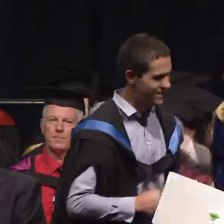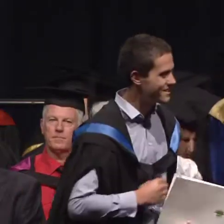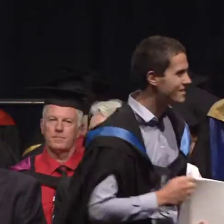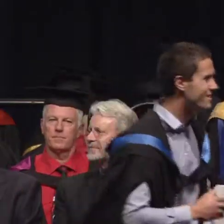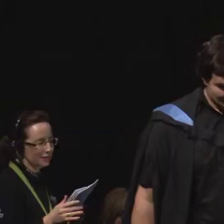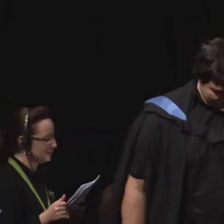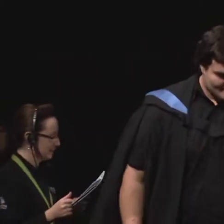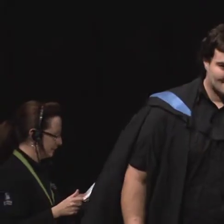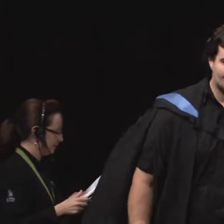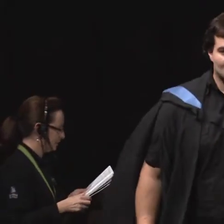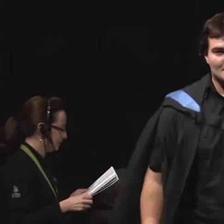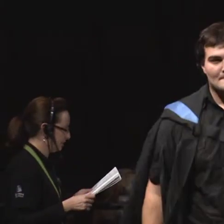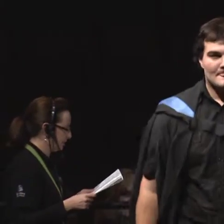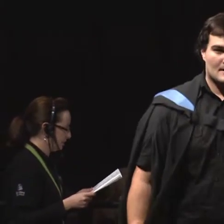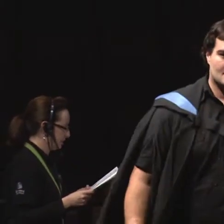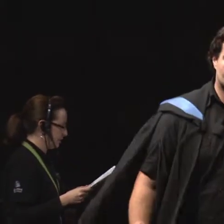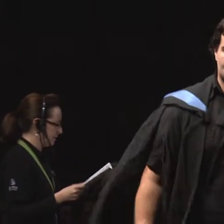Peter Southwood.